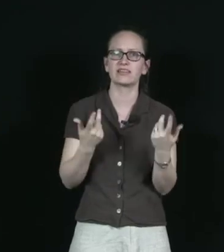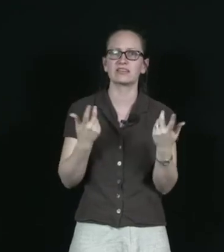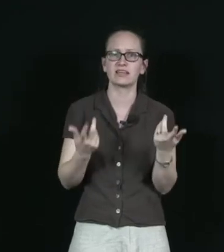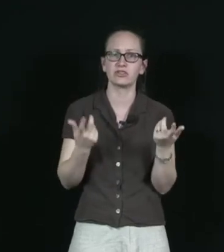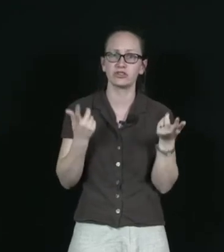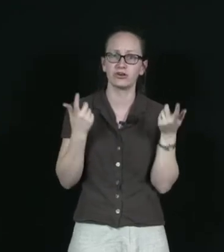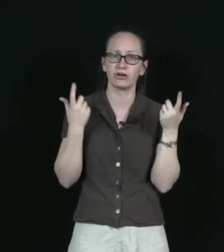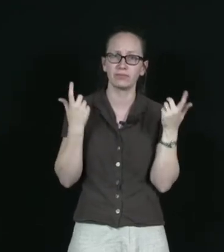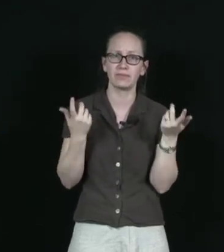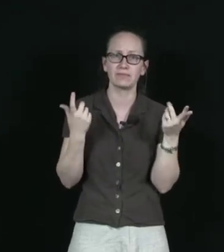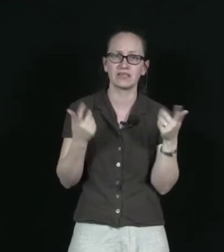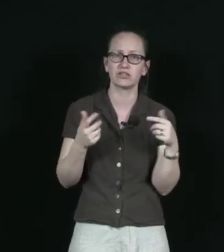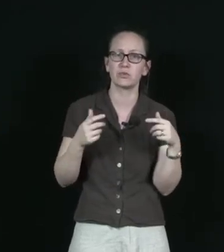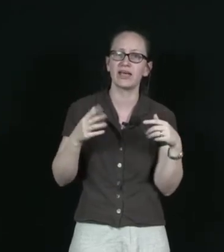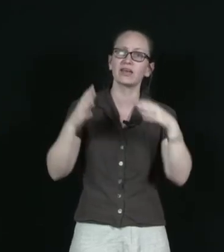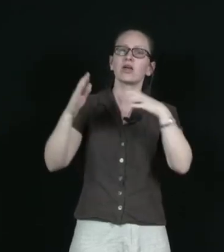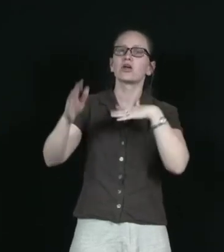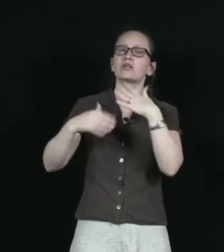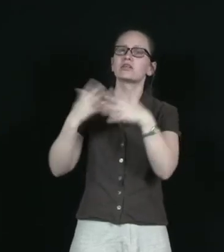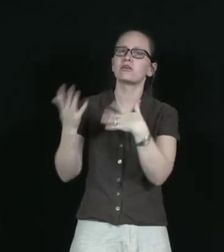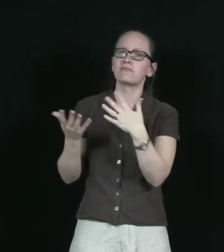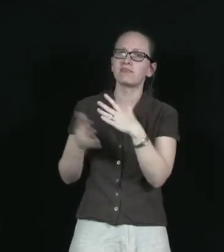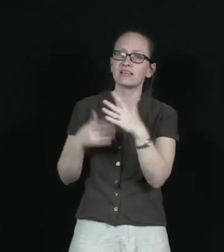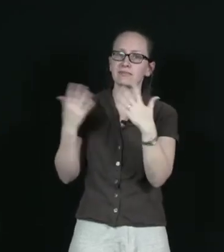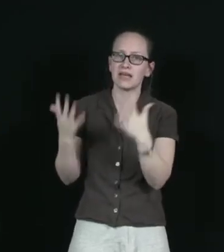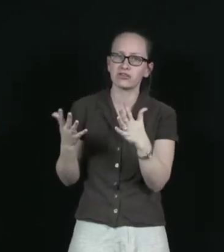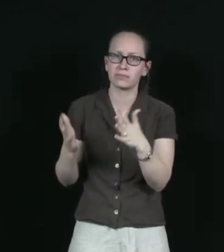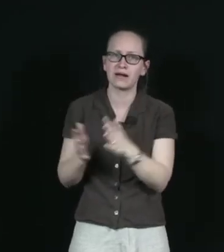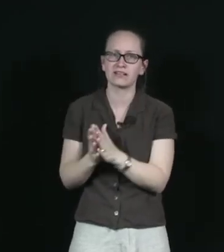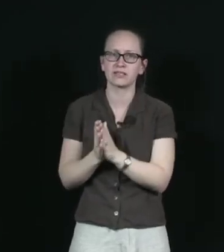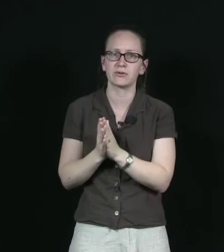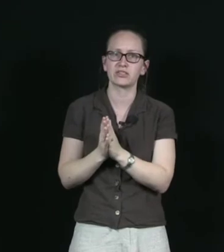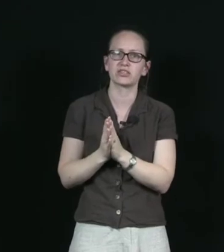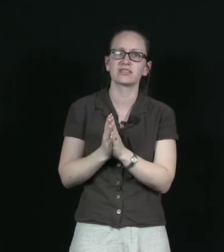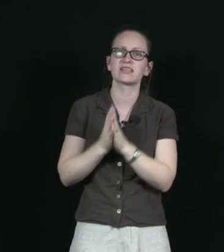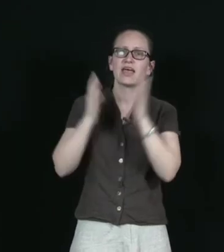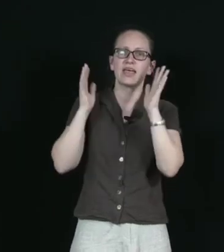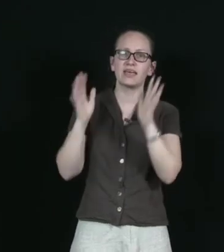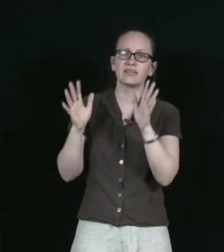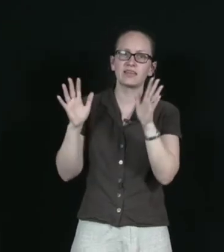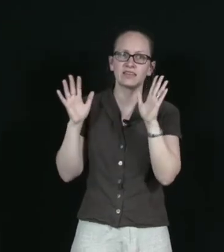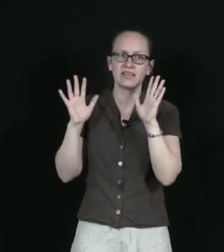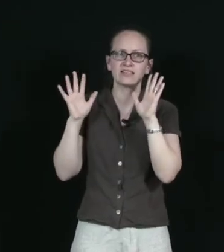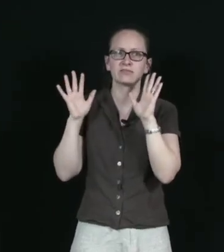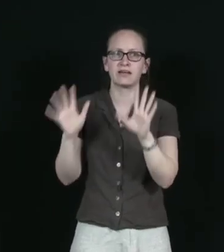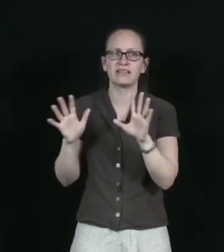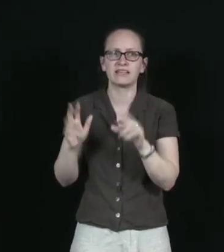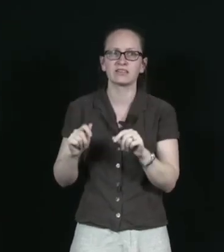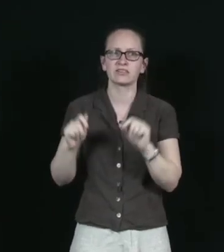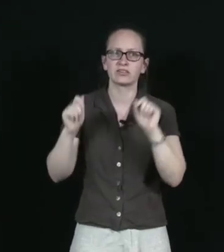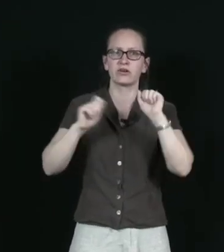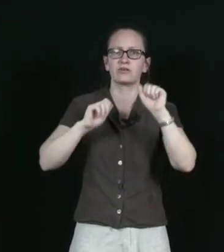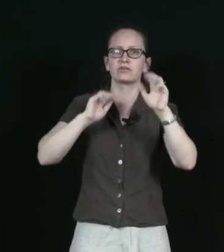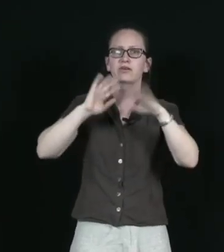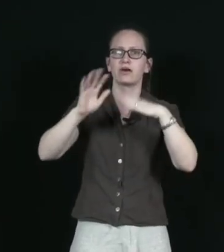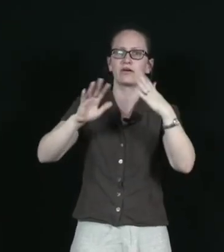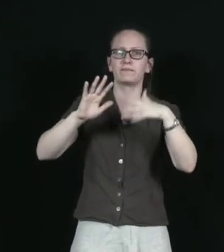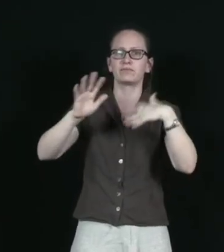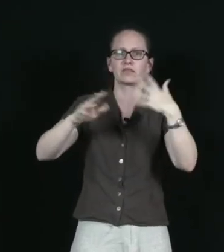the 10 tutorial problems each week, you can often find some extra practice questions in these readings. So